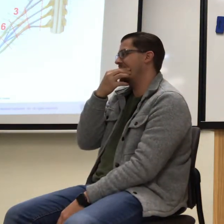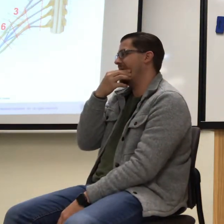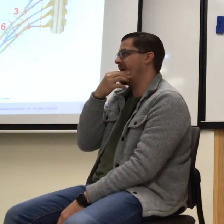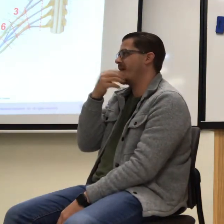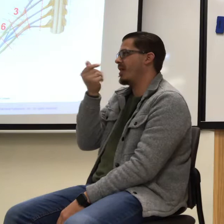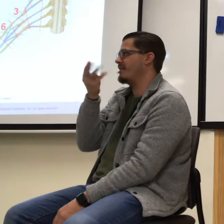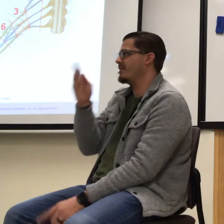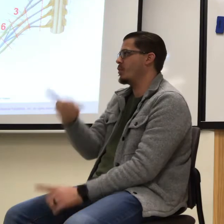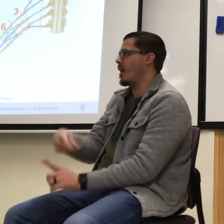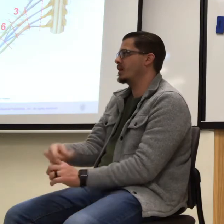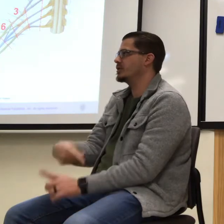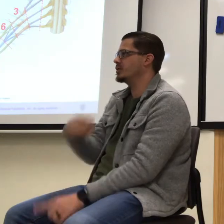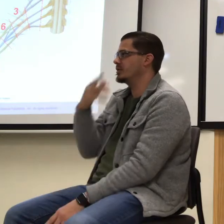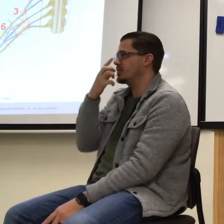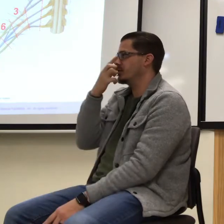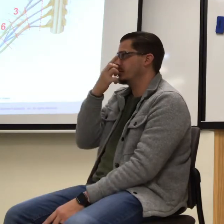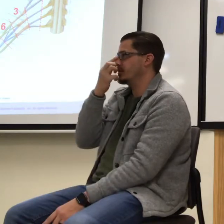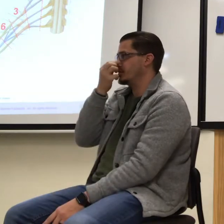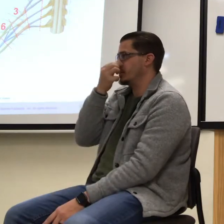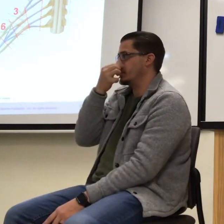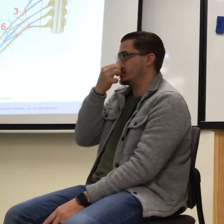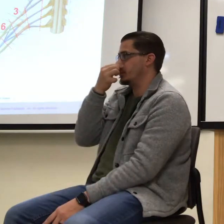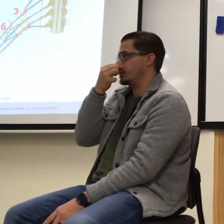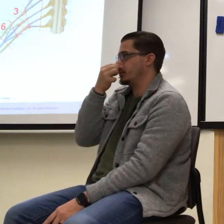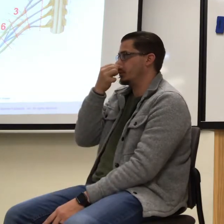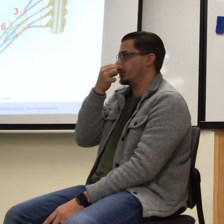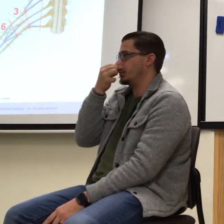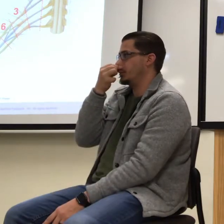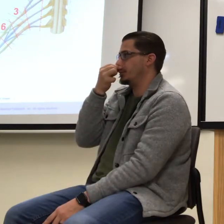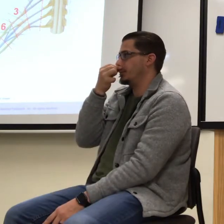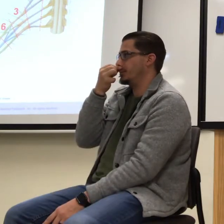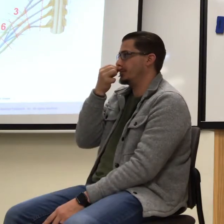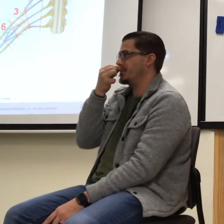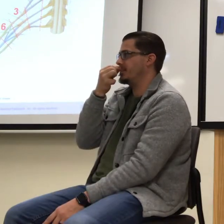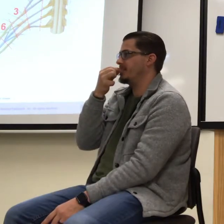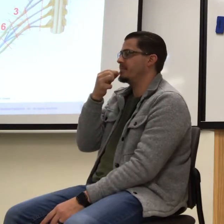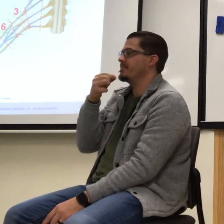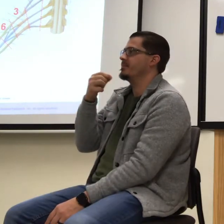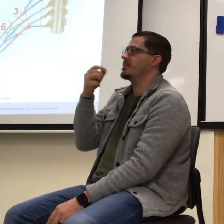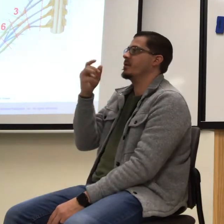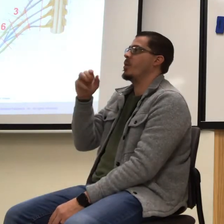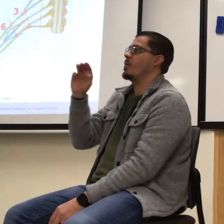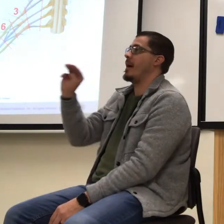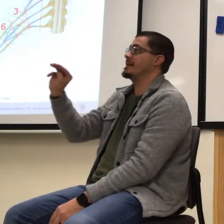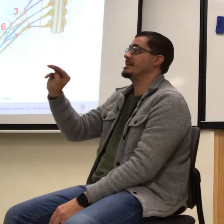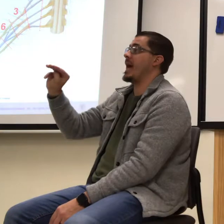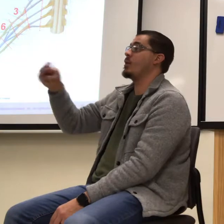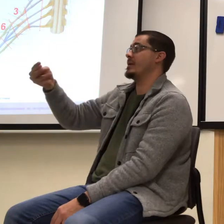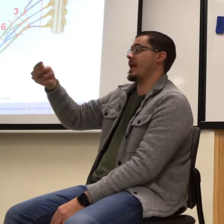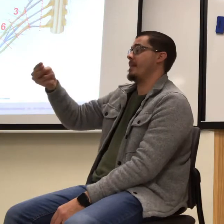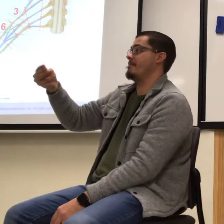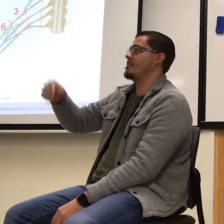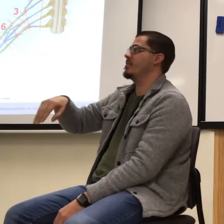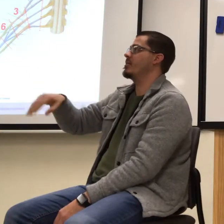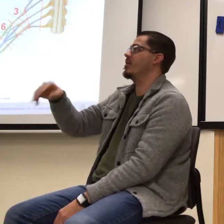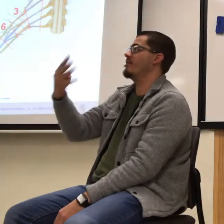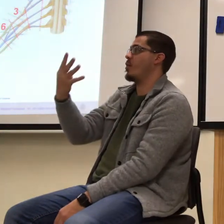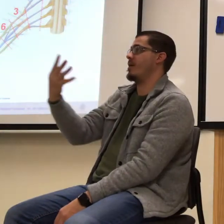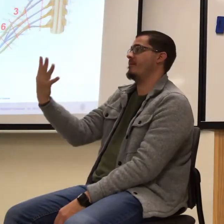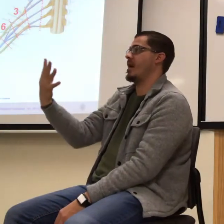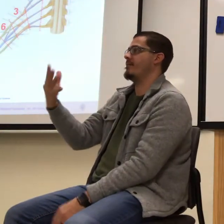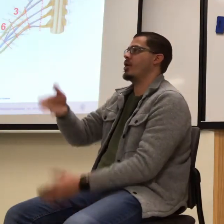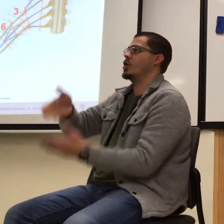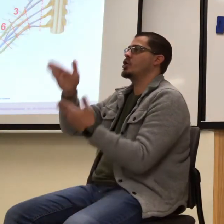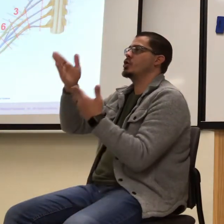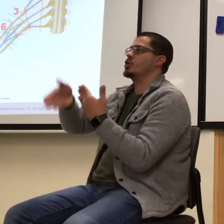1, 2, 3, 4, 5. So the 1, 2, 3 are the three legs of my sideways M. The 4 and 5 are terminal